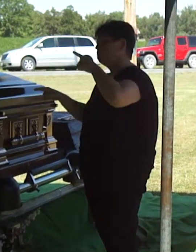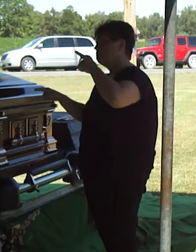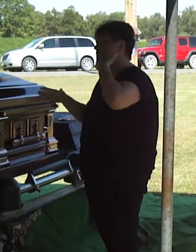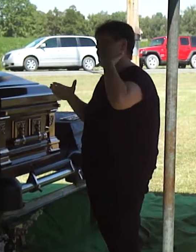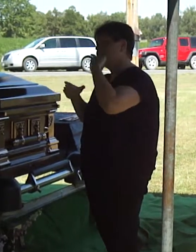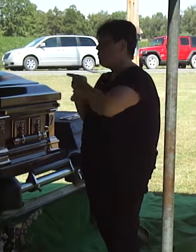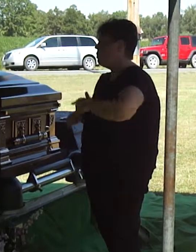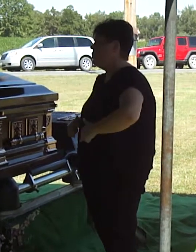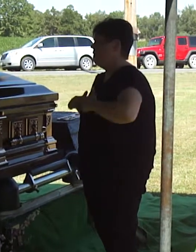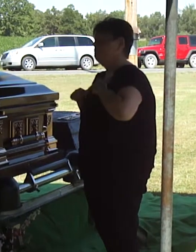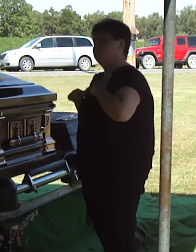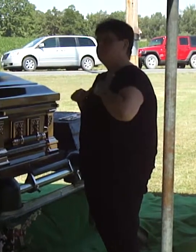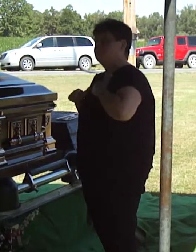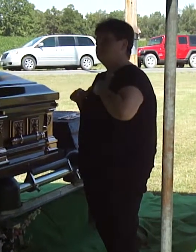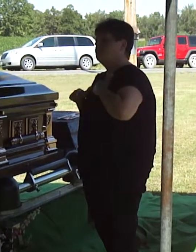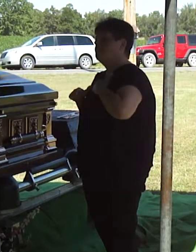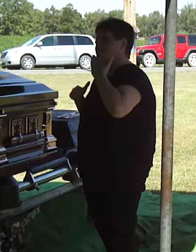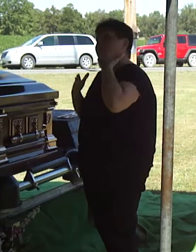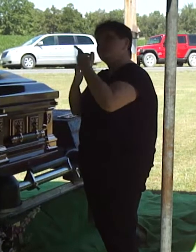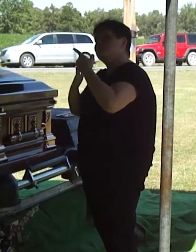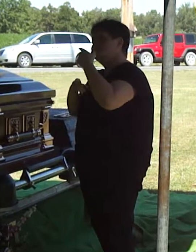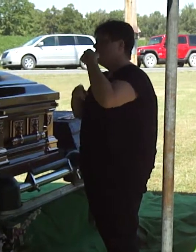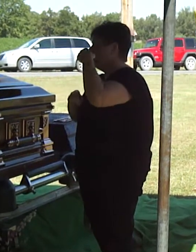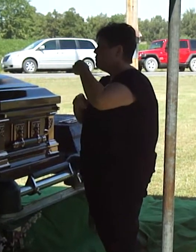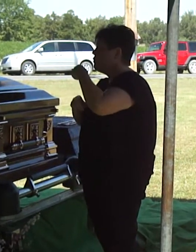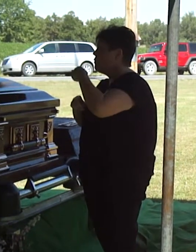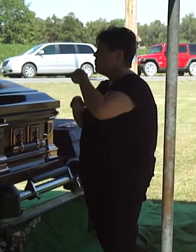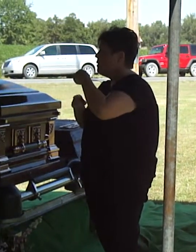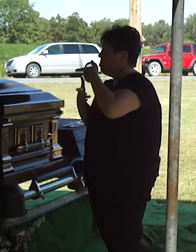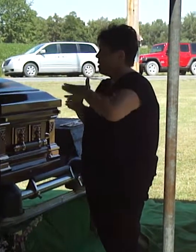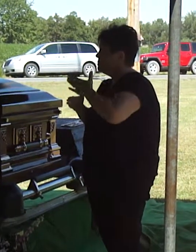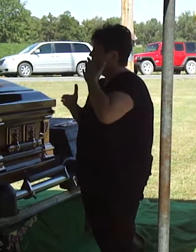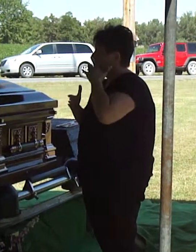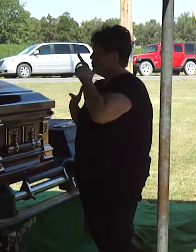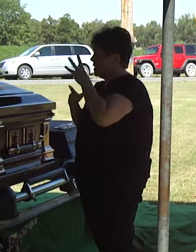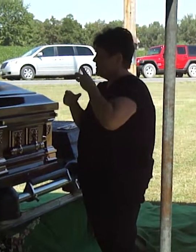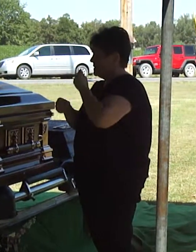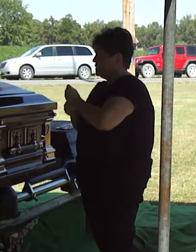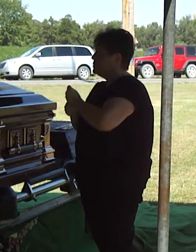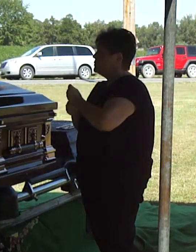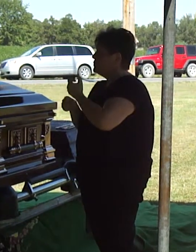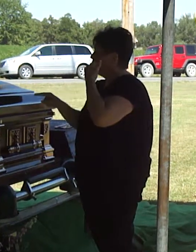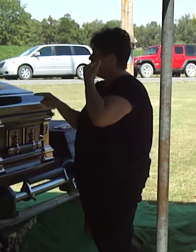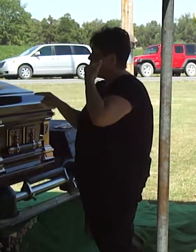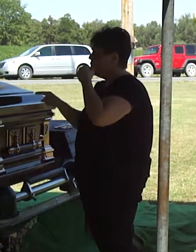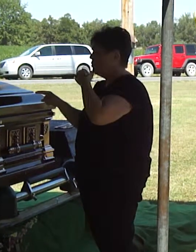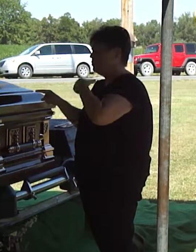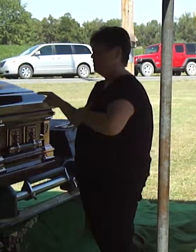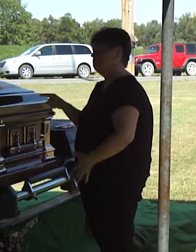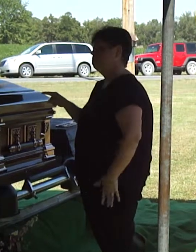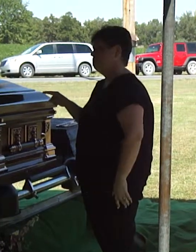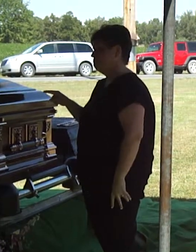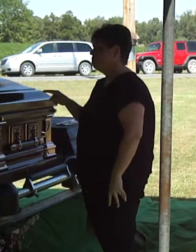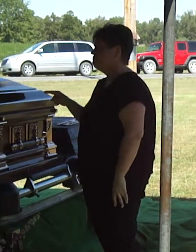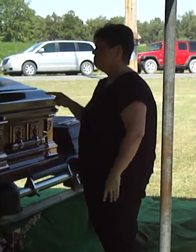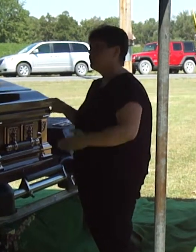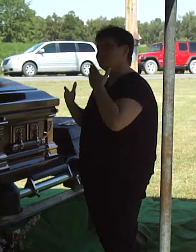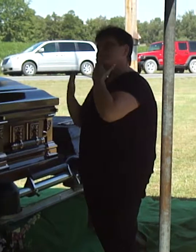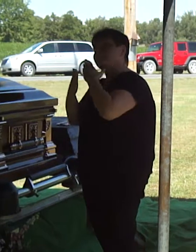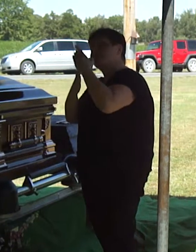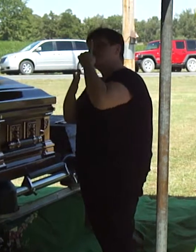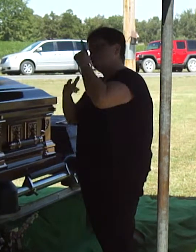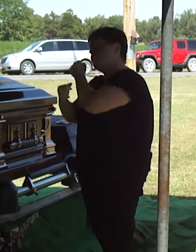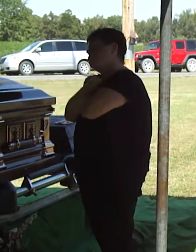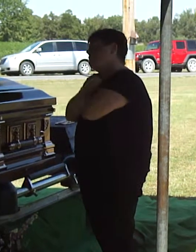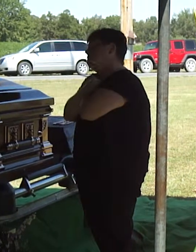you for her life. I thank you, Lord, for allowing me 26 years to know her. I thank you for